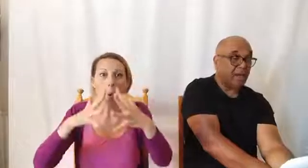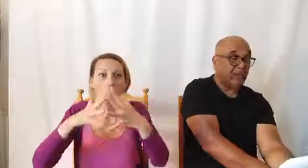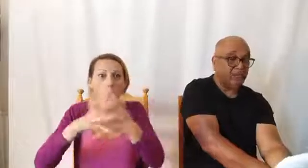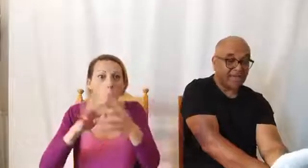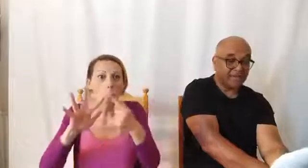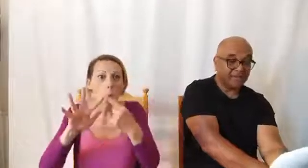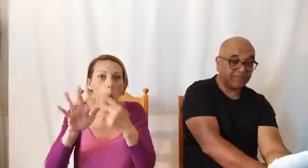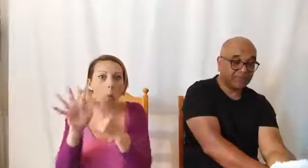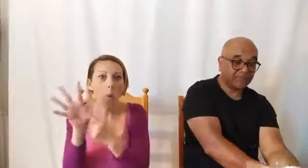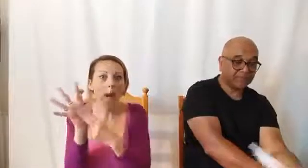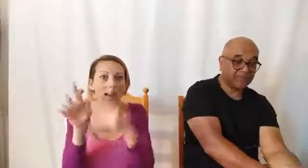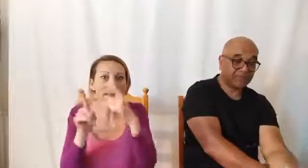Ben.